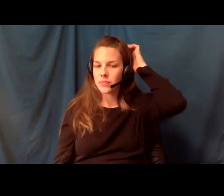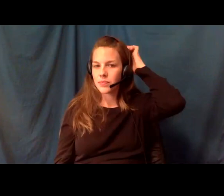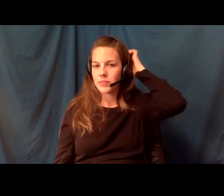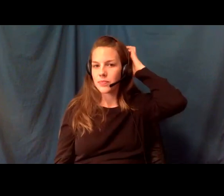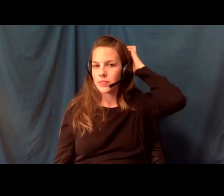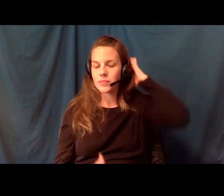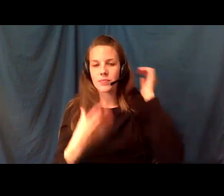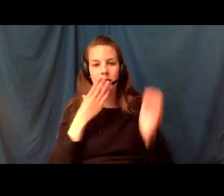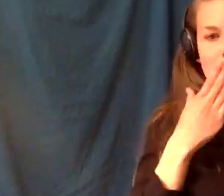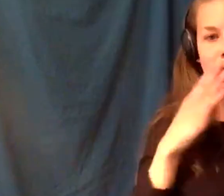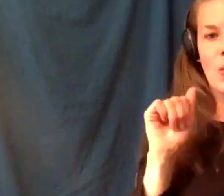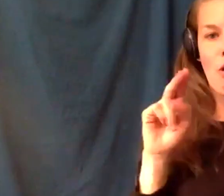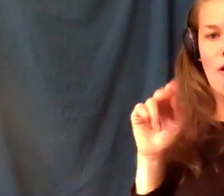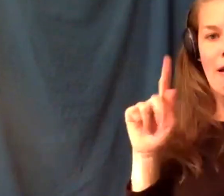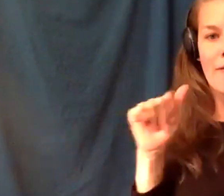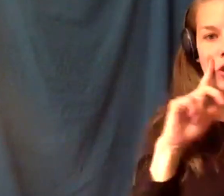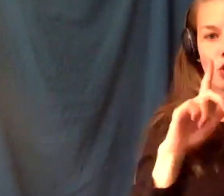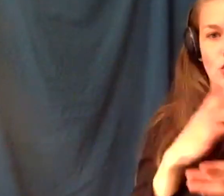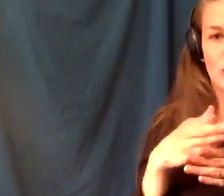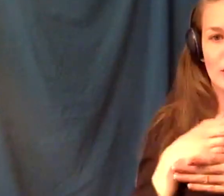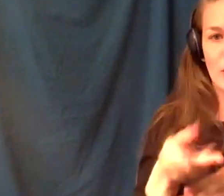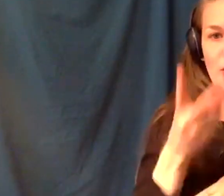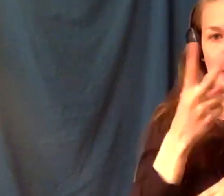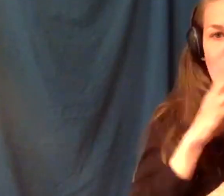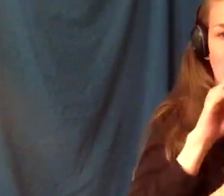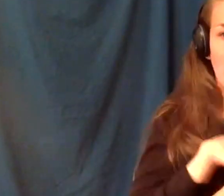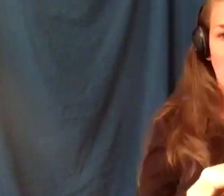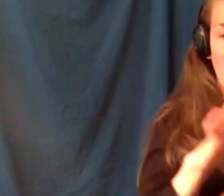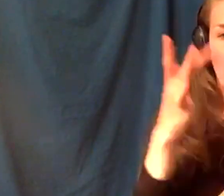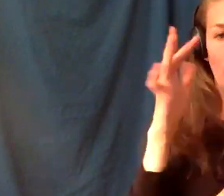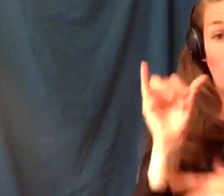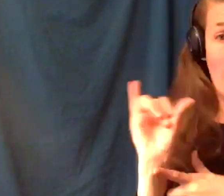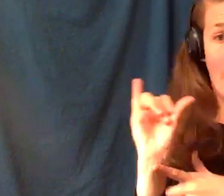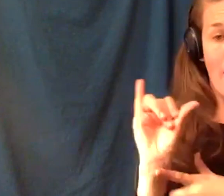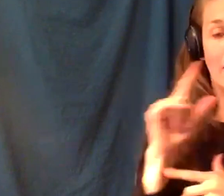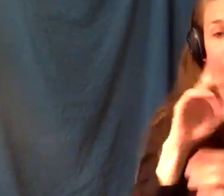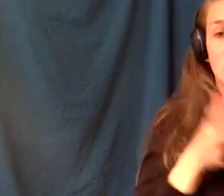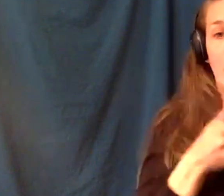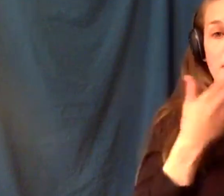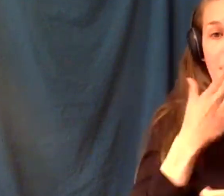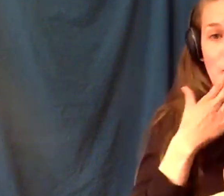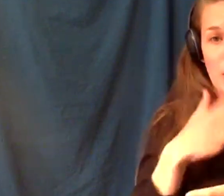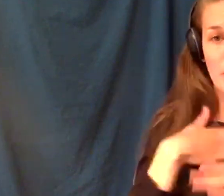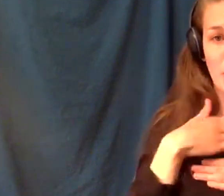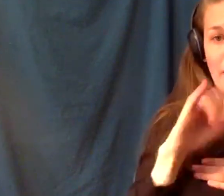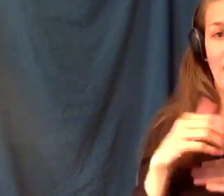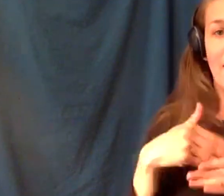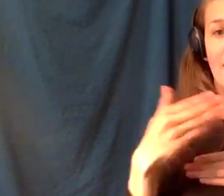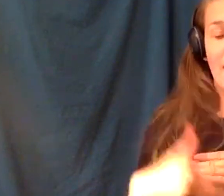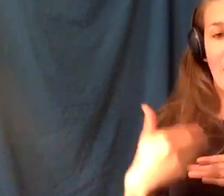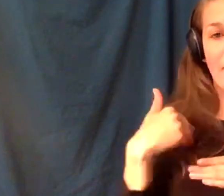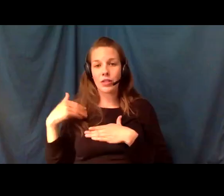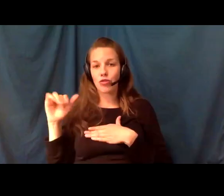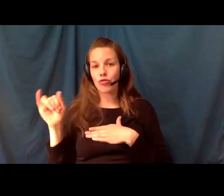Thank you, Annika, for sharing all the ways that the Two Rivers Y is adapting during these times. We appreciate that. Next, we'll go ahead and have